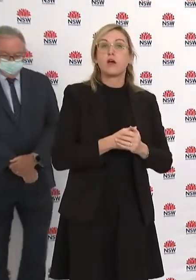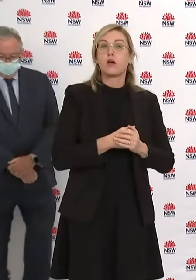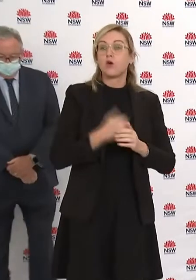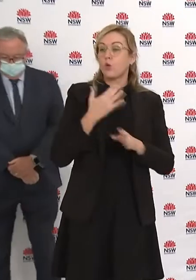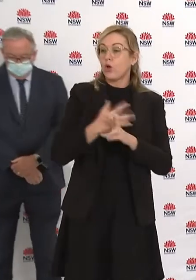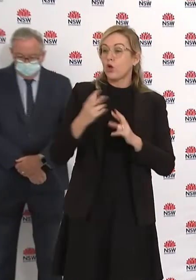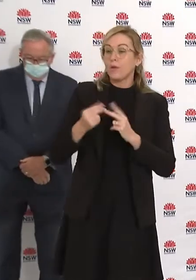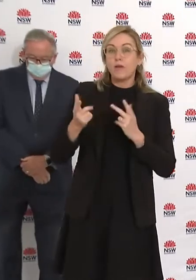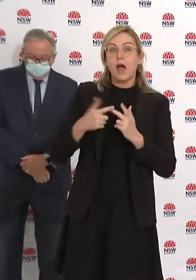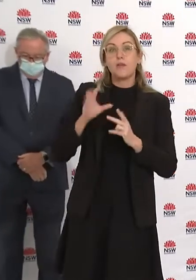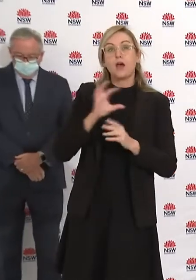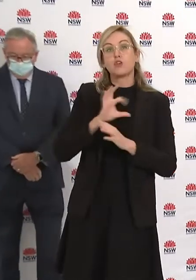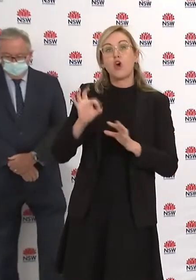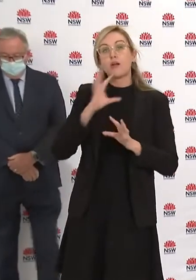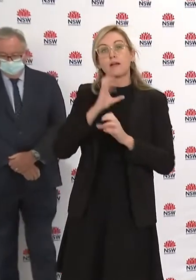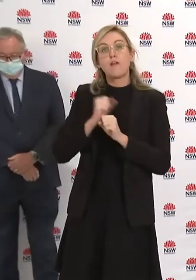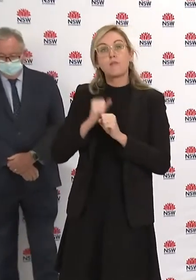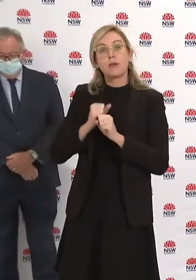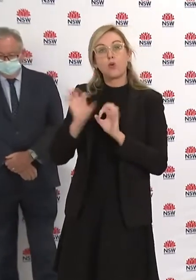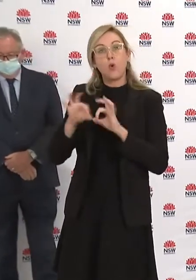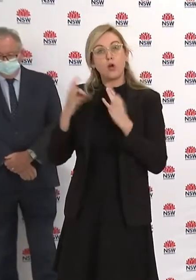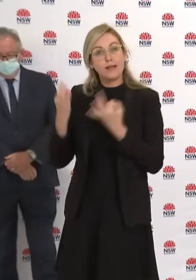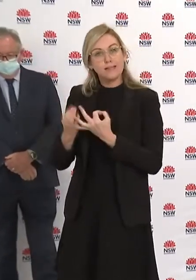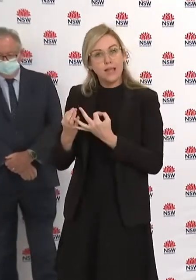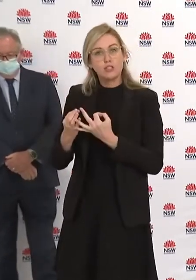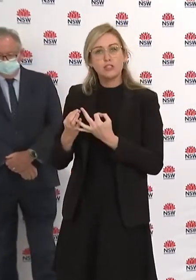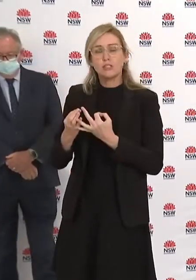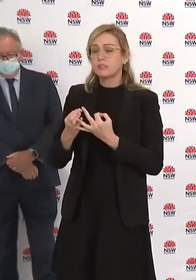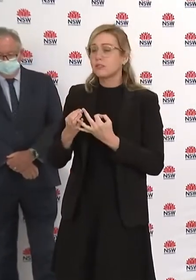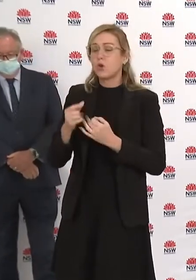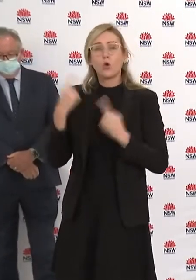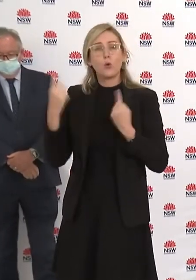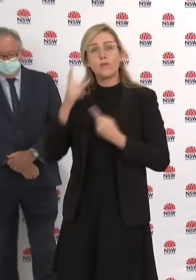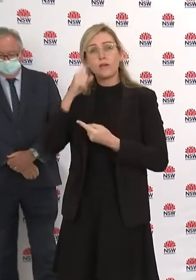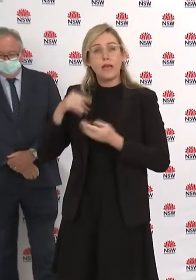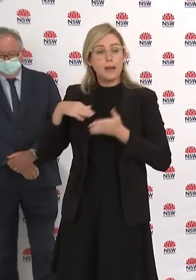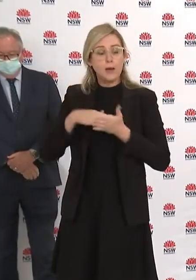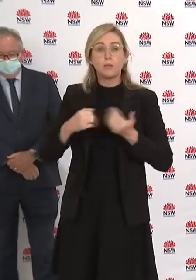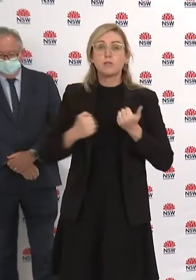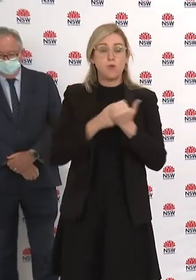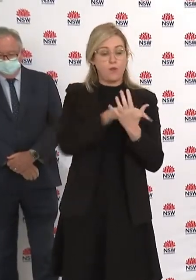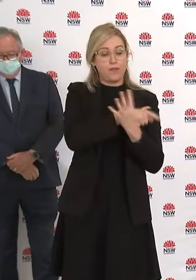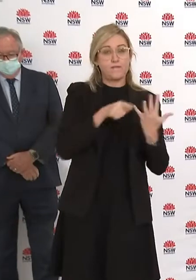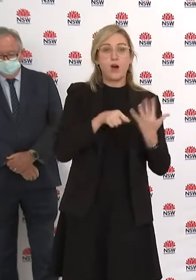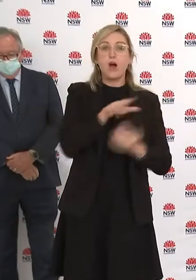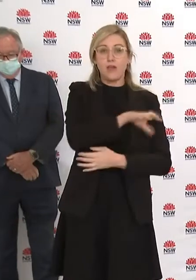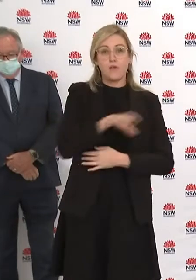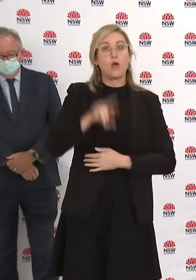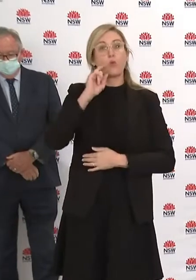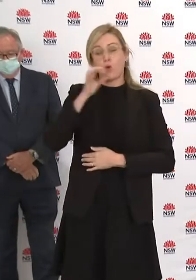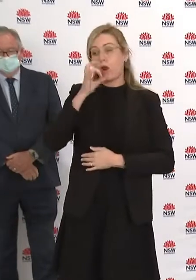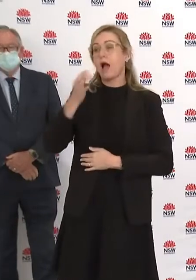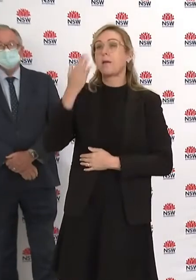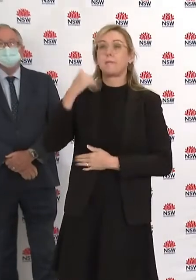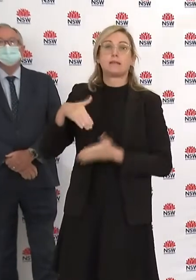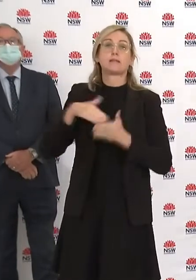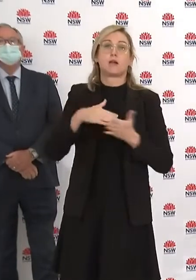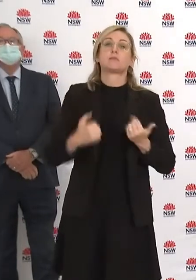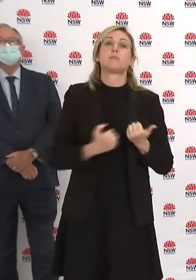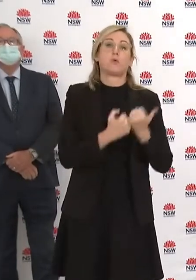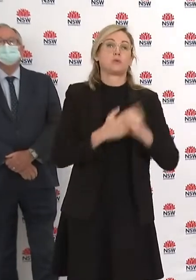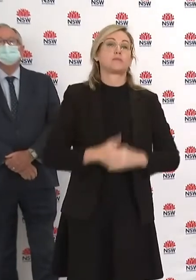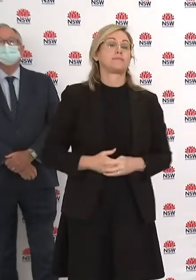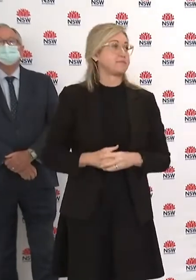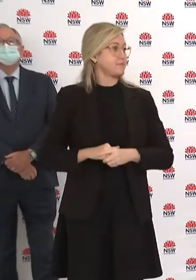sector, we just need to do a lot additional activity in that, and that's been put in place through. Have you told